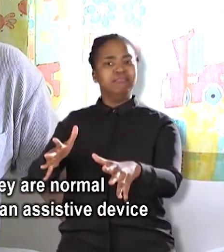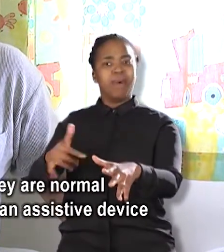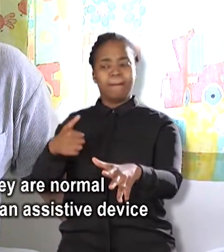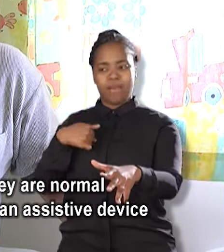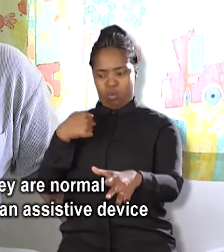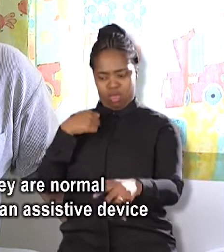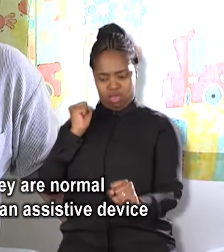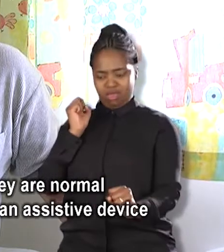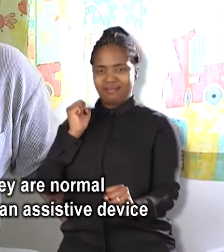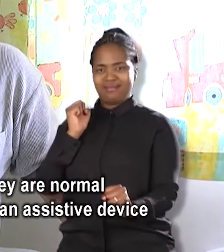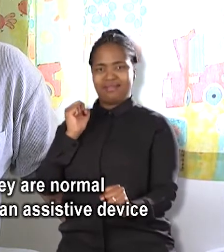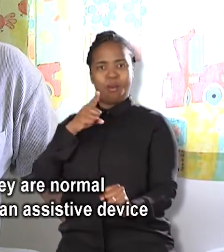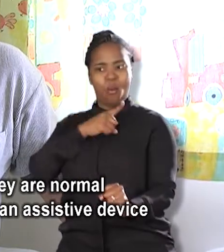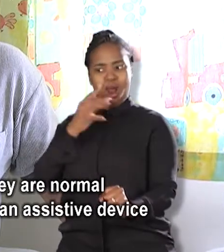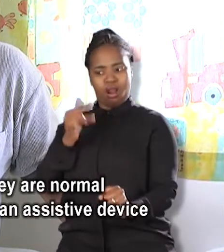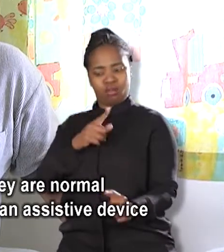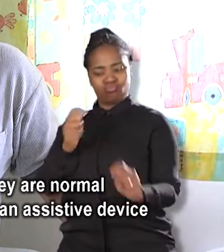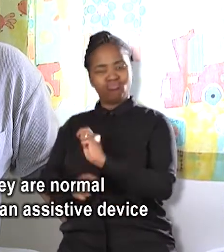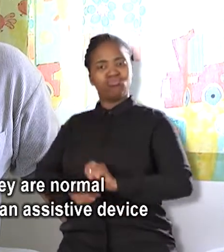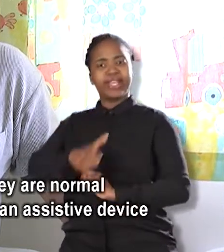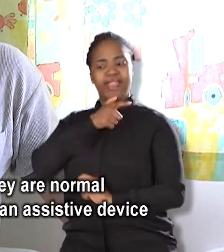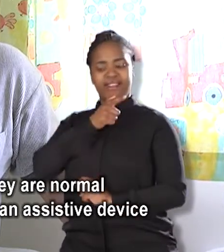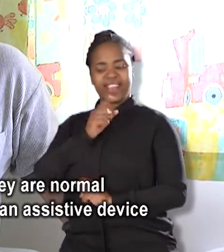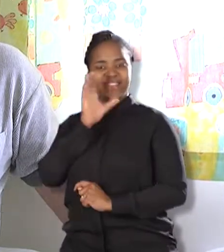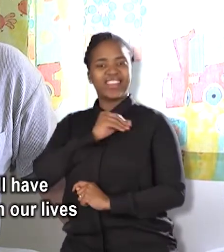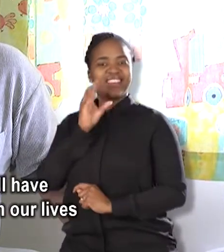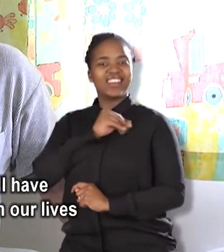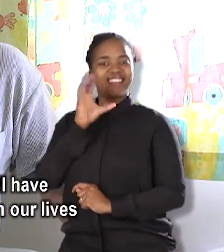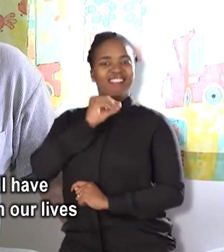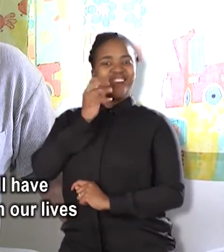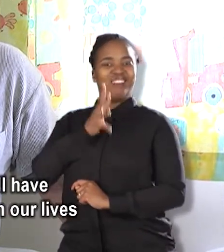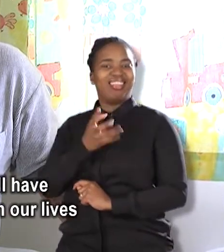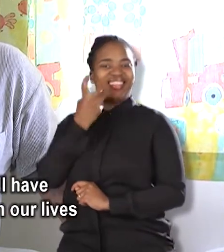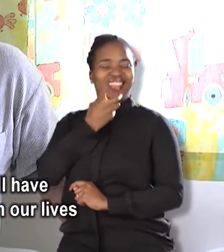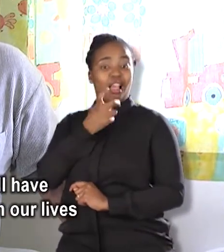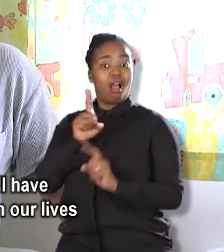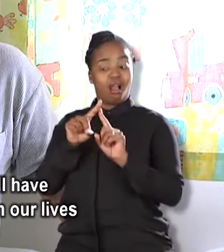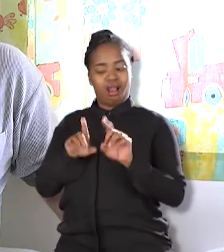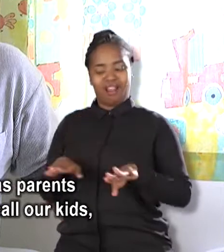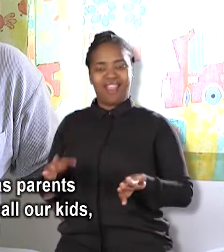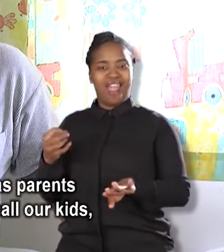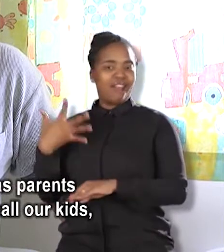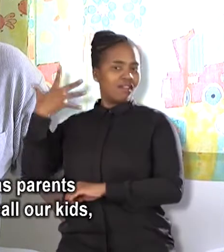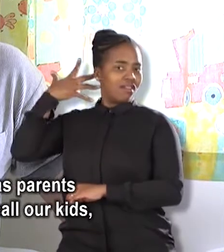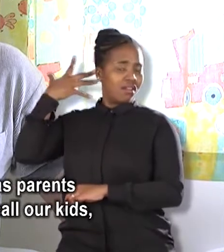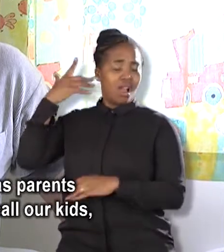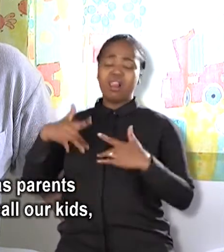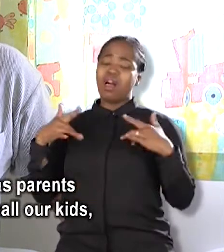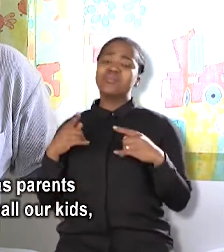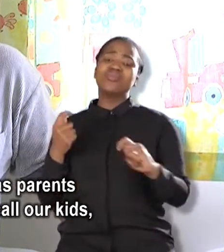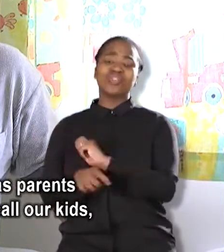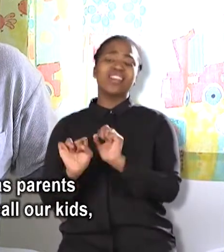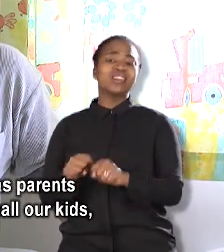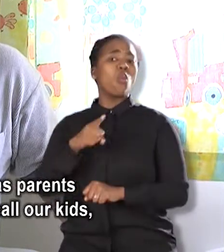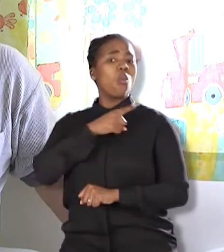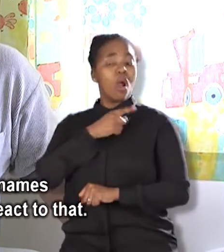normal hearing children with an assistive device, which will have an impact on our lives because we as parents will be able to